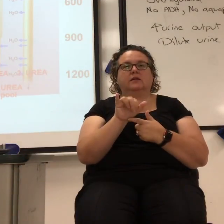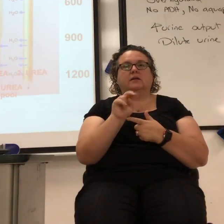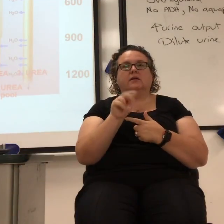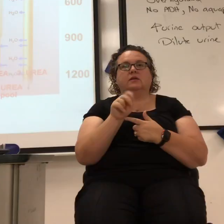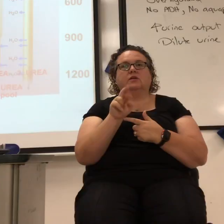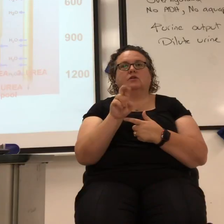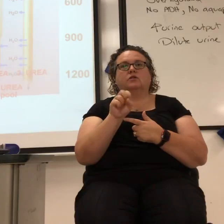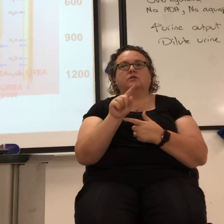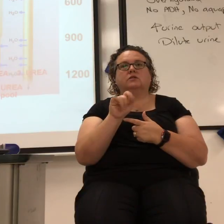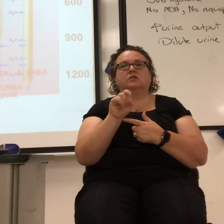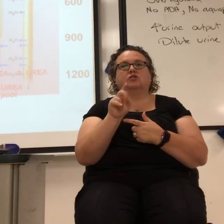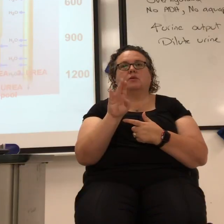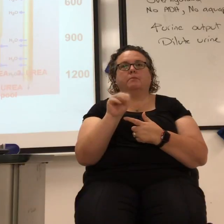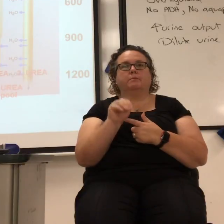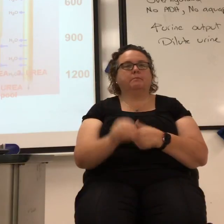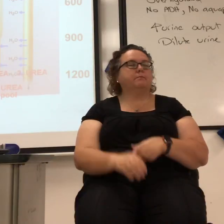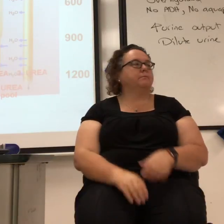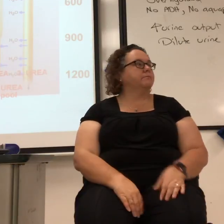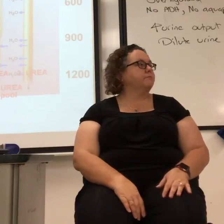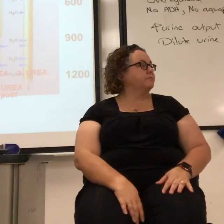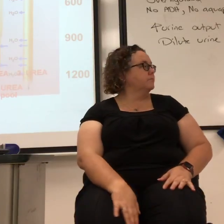interstitium.